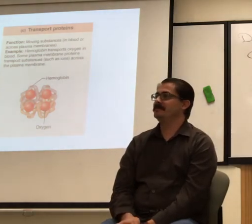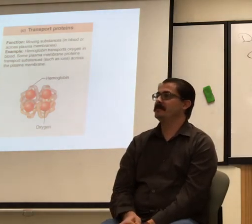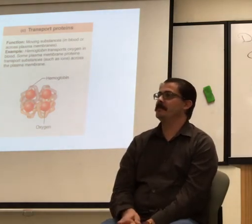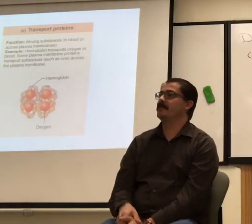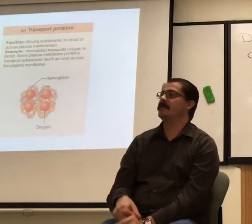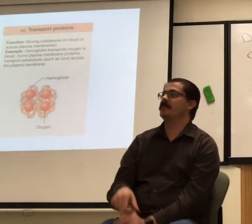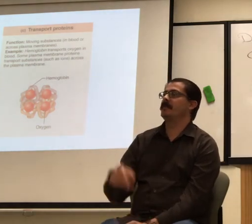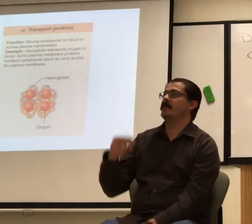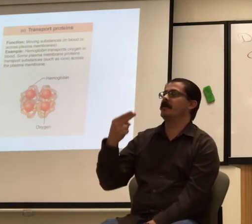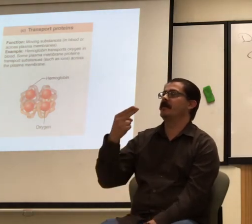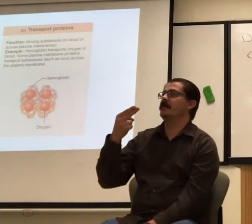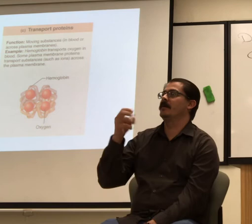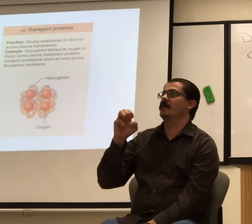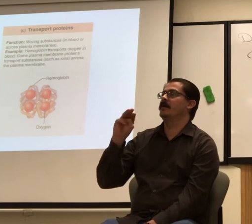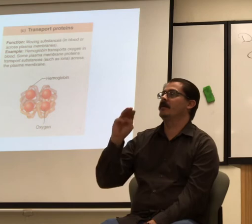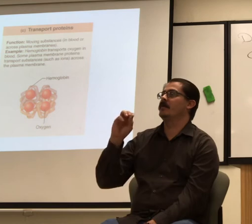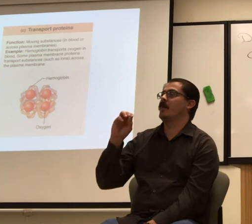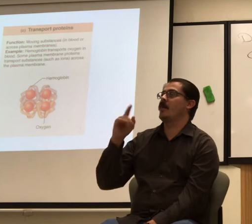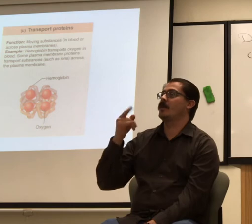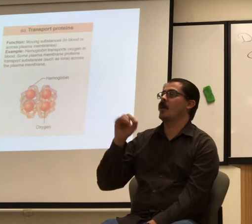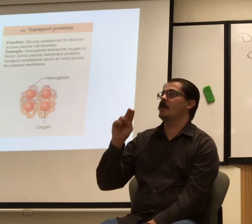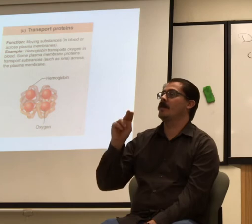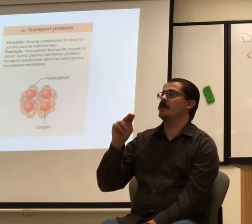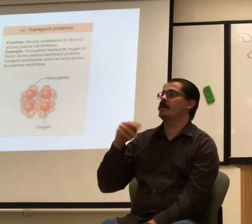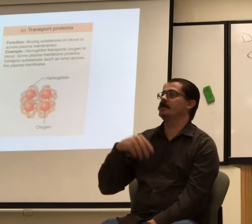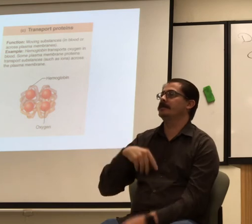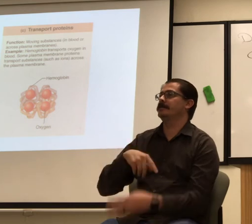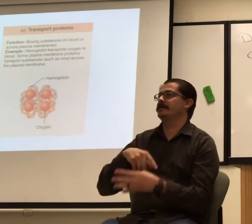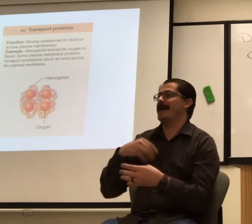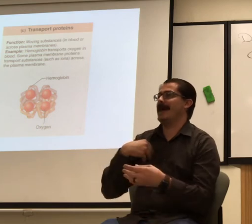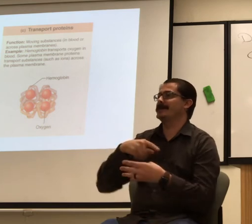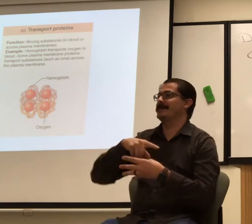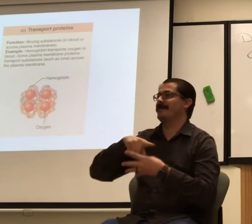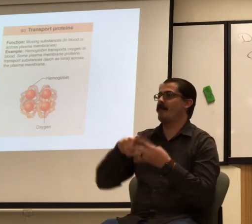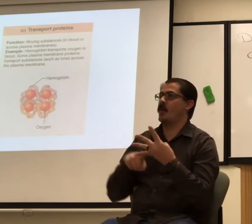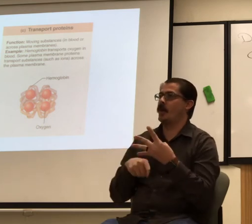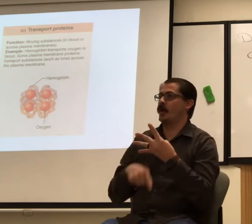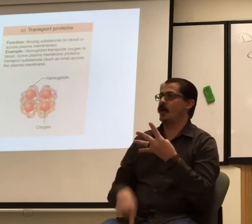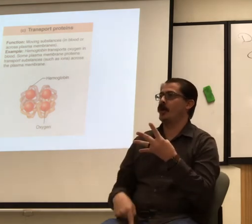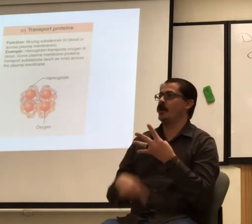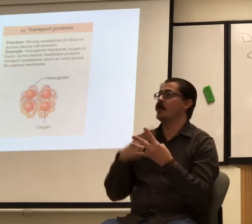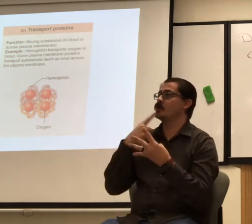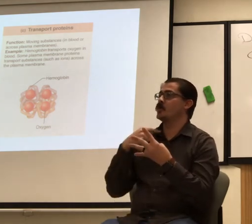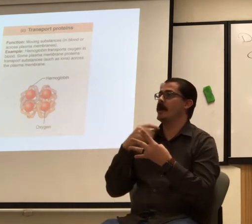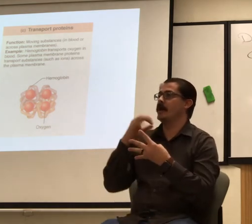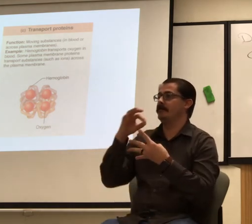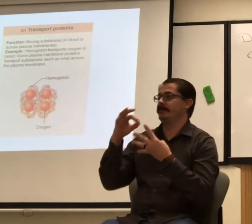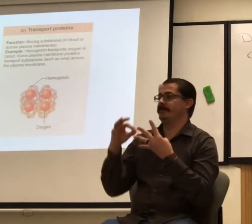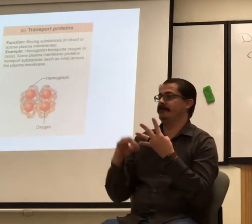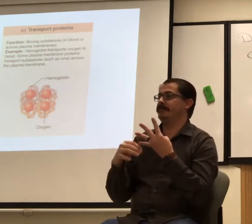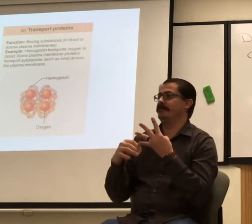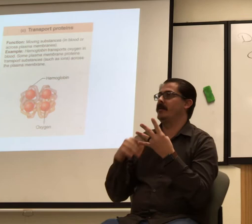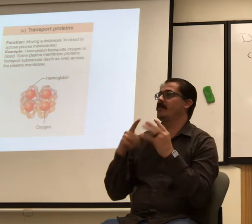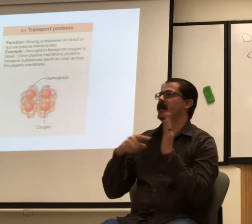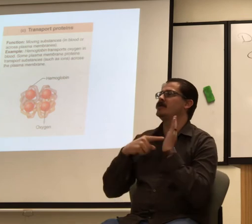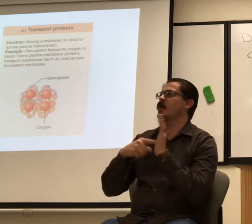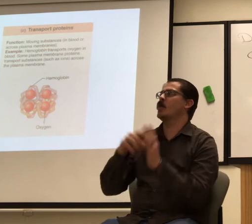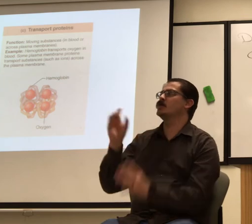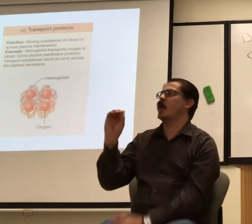Hemoglobin is a tetramer. It has four pieces. They're all linked together. And those little red balls illustrate